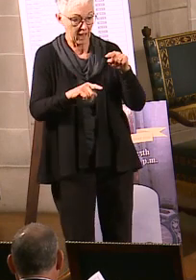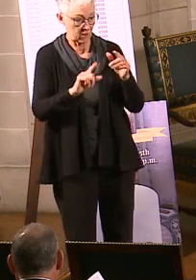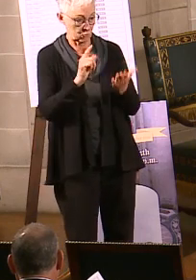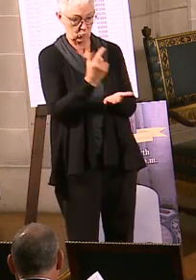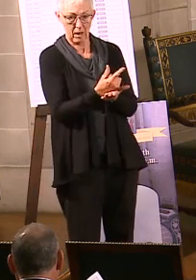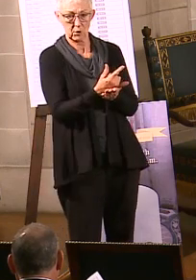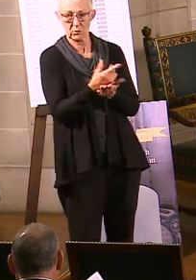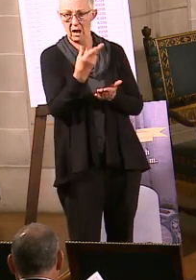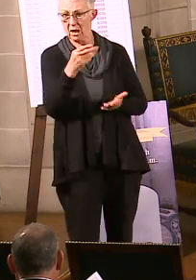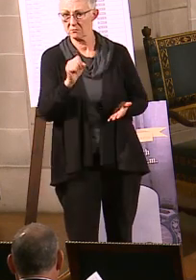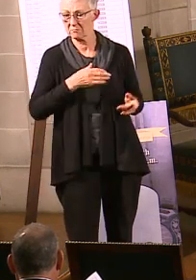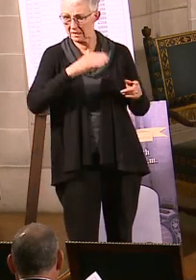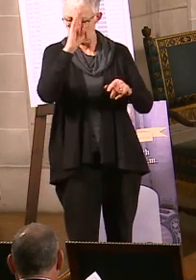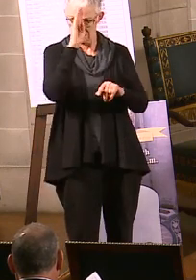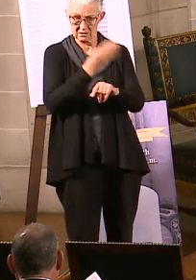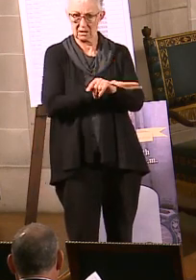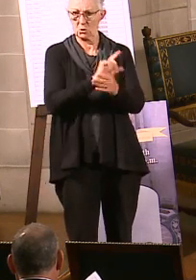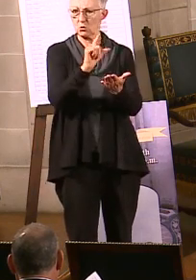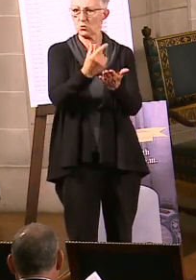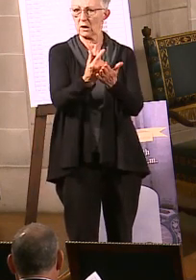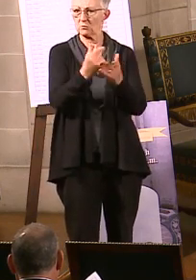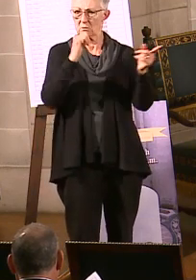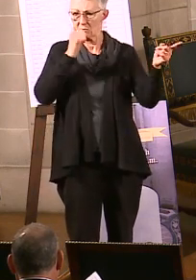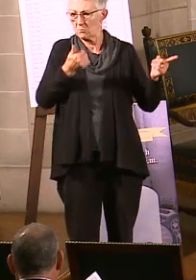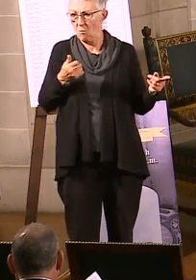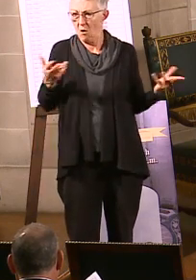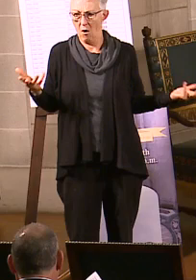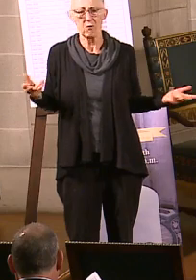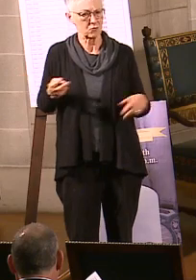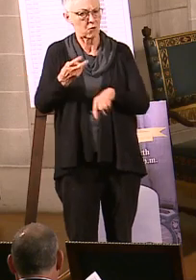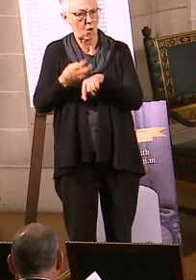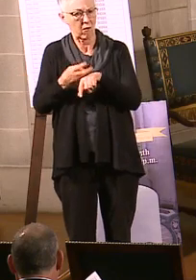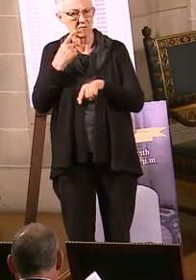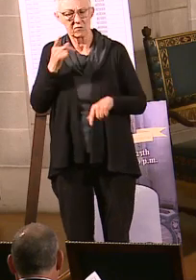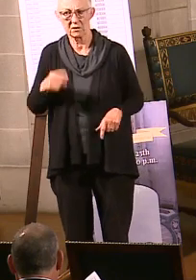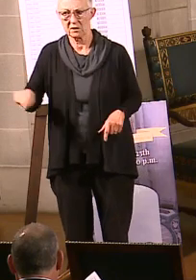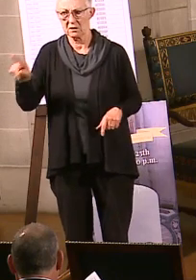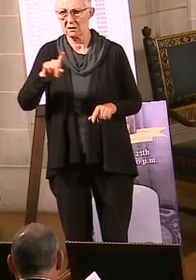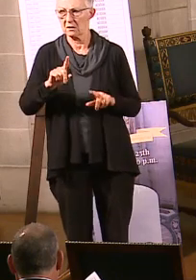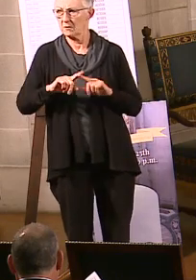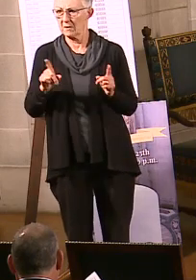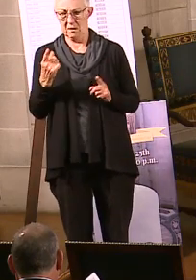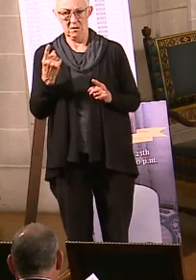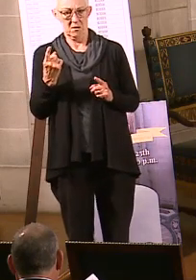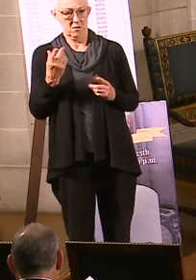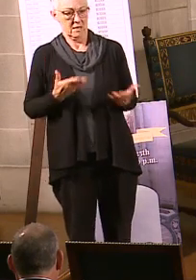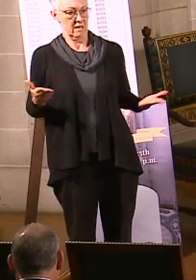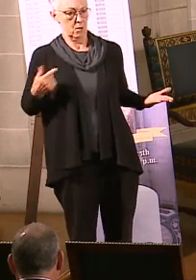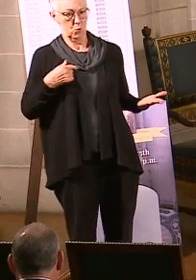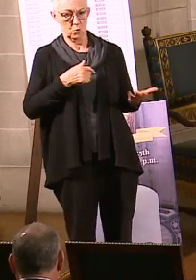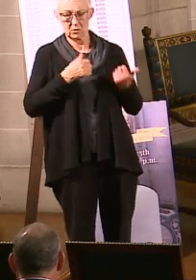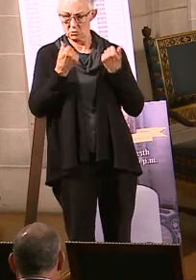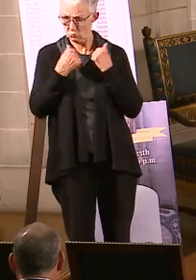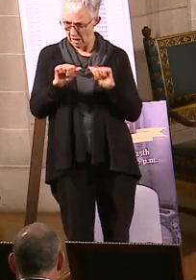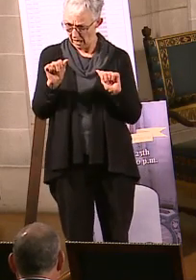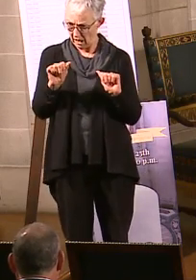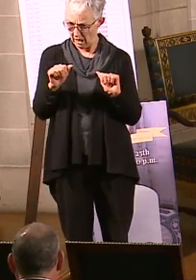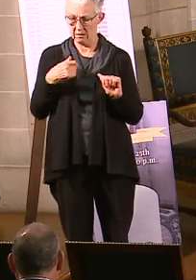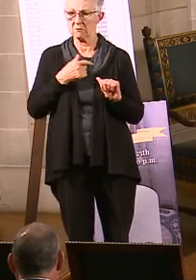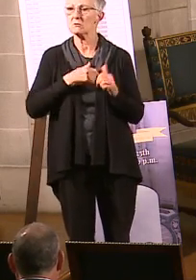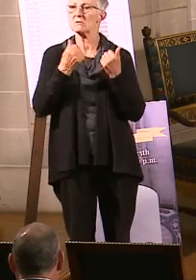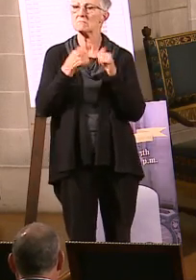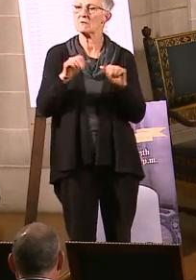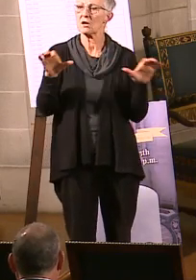graduating from the University of Nebraska tomorrow. I think that's difficult. But one of the things that what we do is we try to do what we